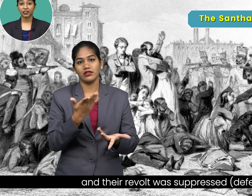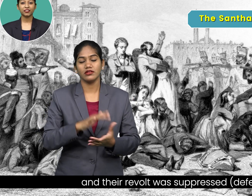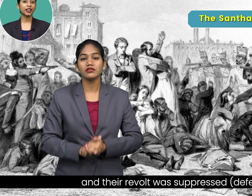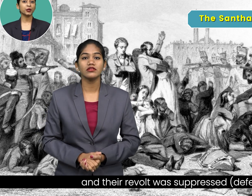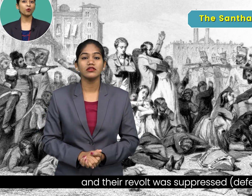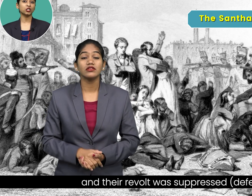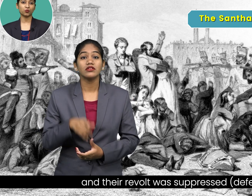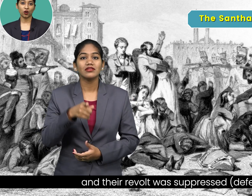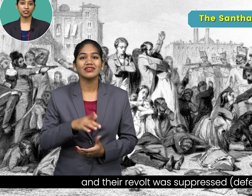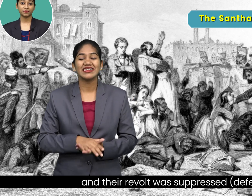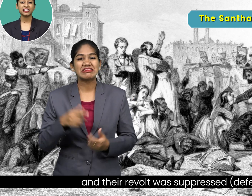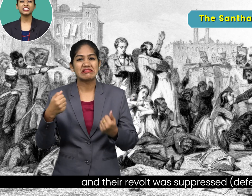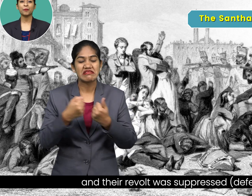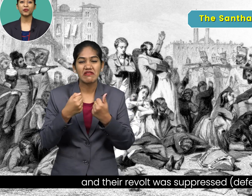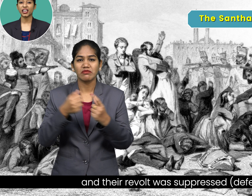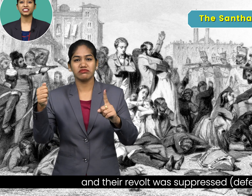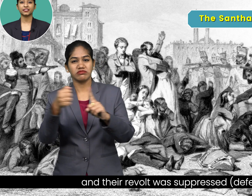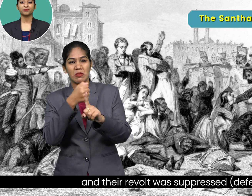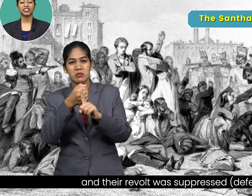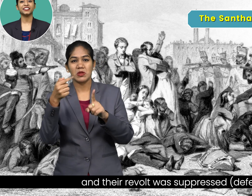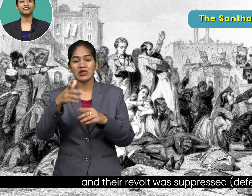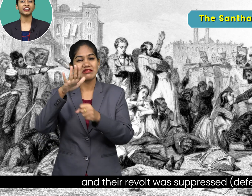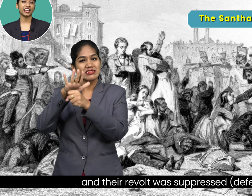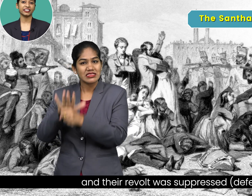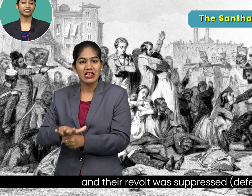and their revolt was suppressed, defeated.